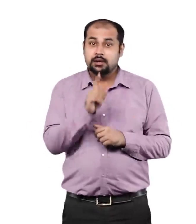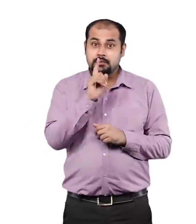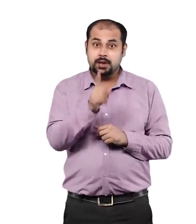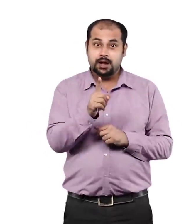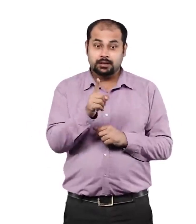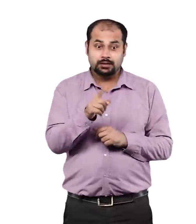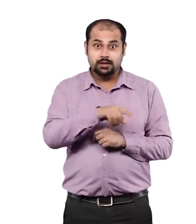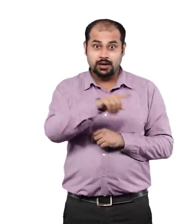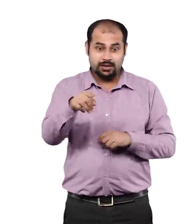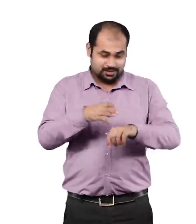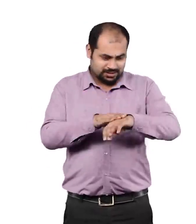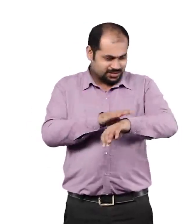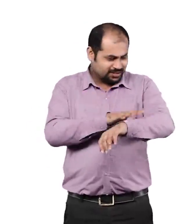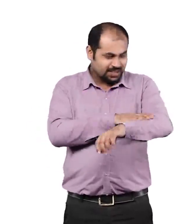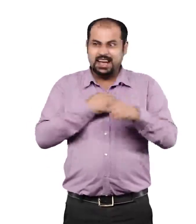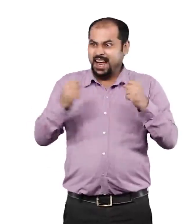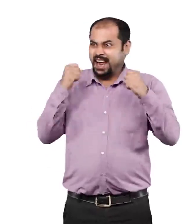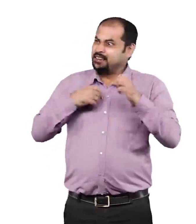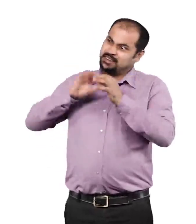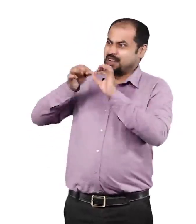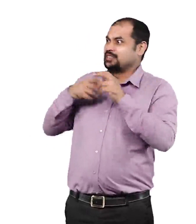And not to make any general claims about body